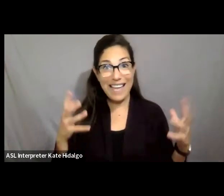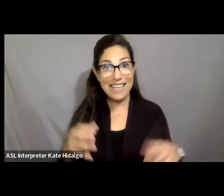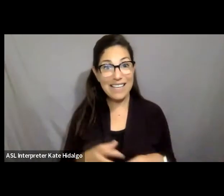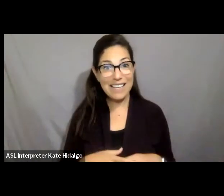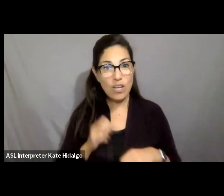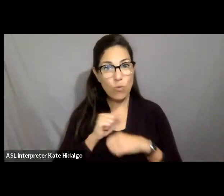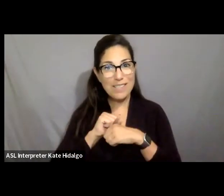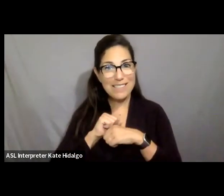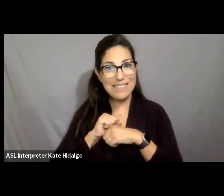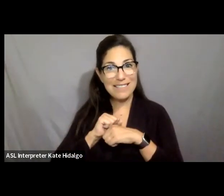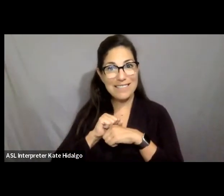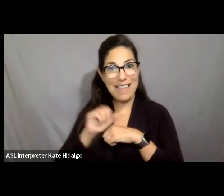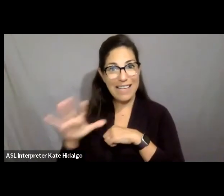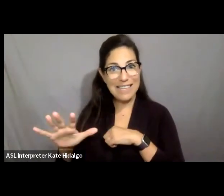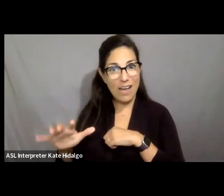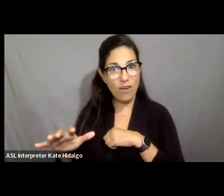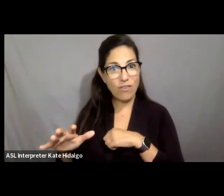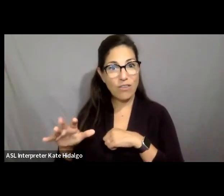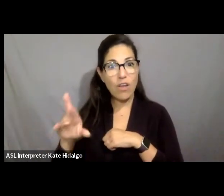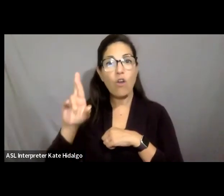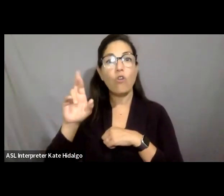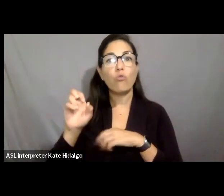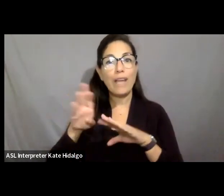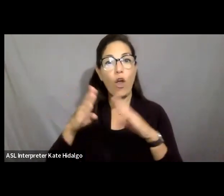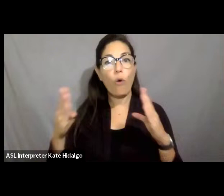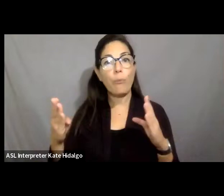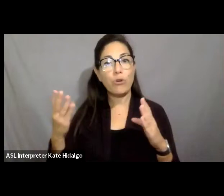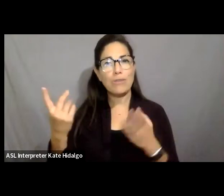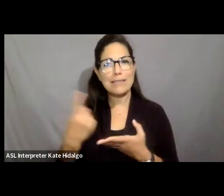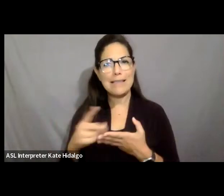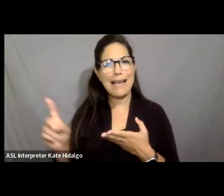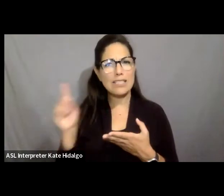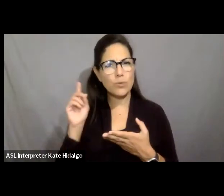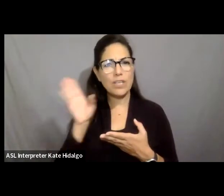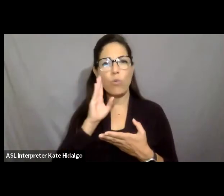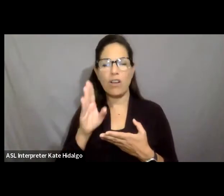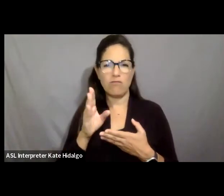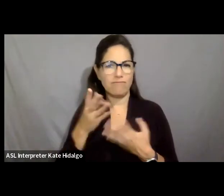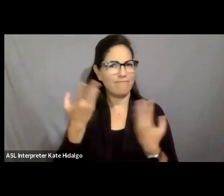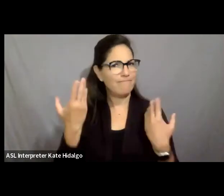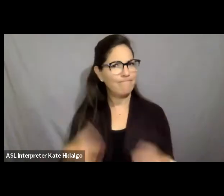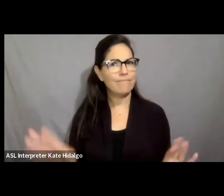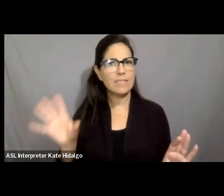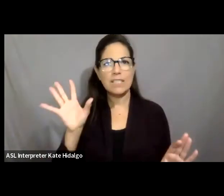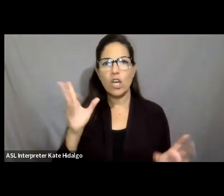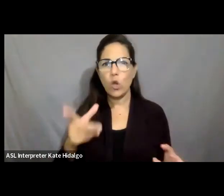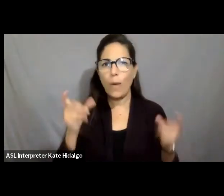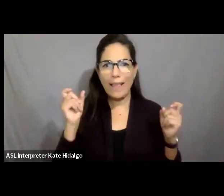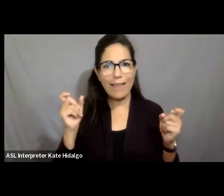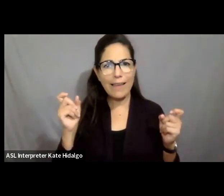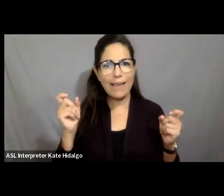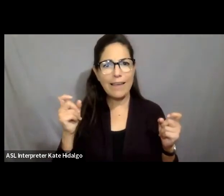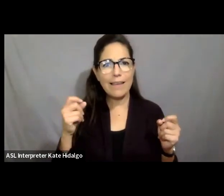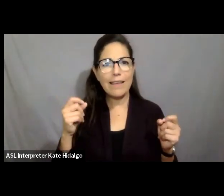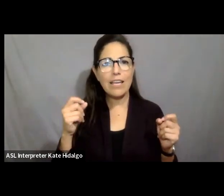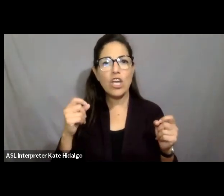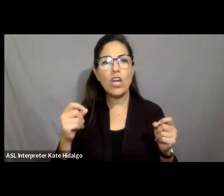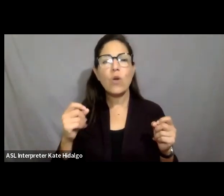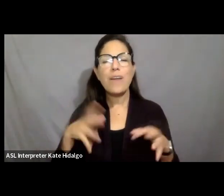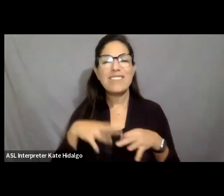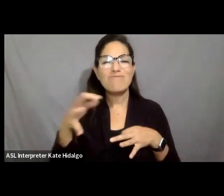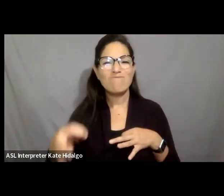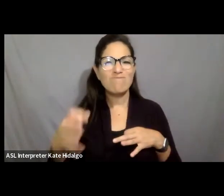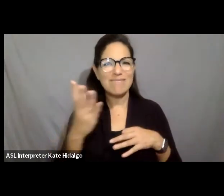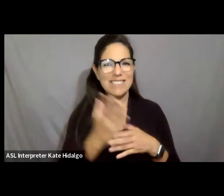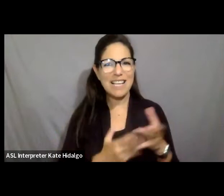sent out the reopeners last week, and we get that pushed through quickly. We had to push some meetings back